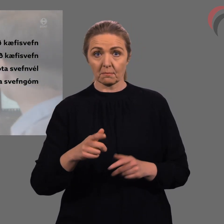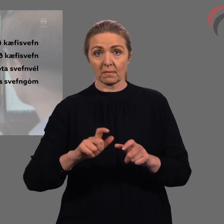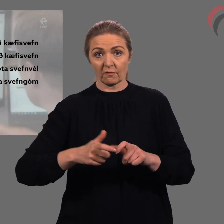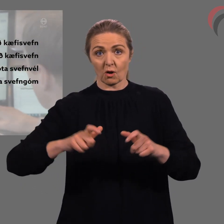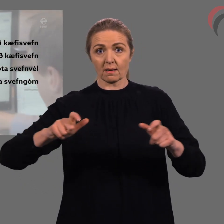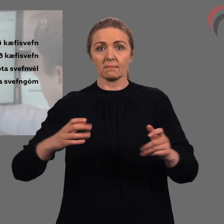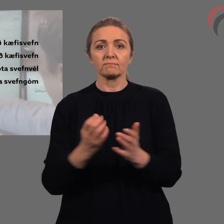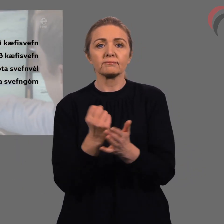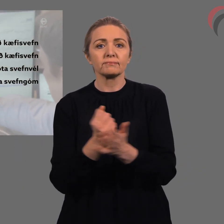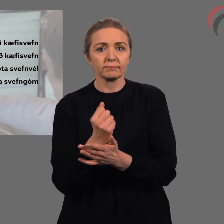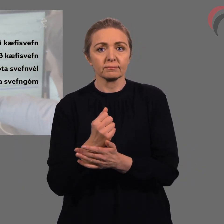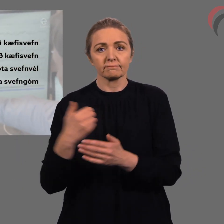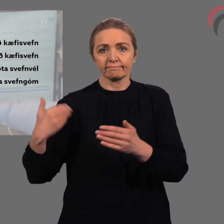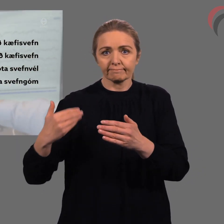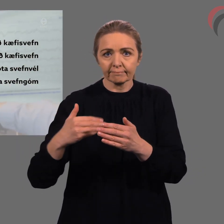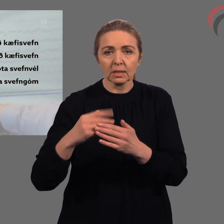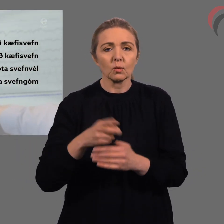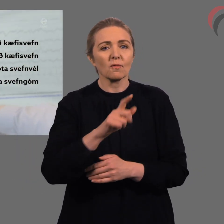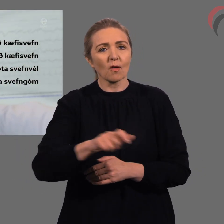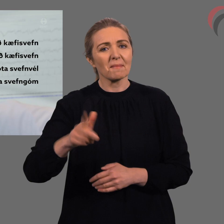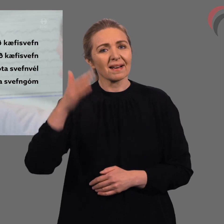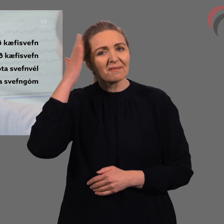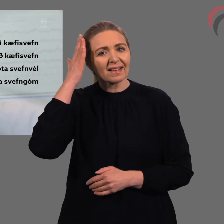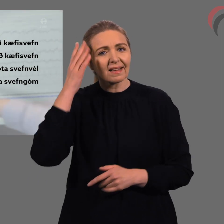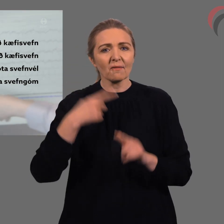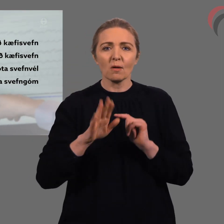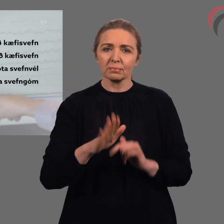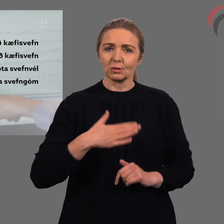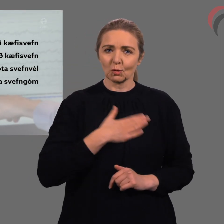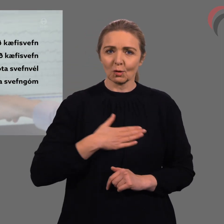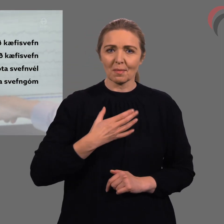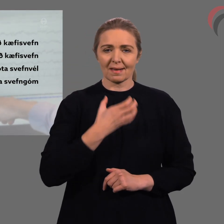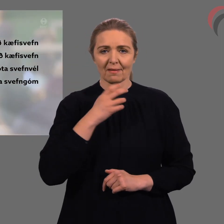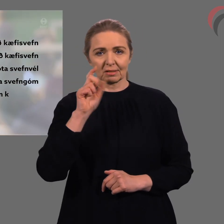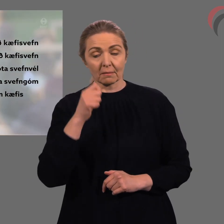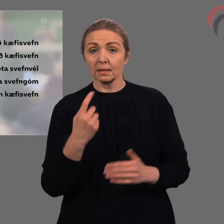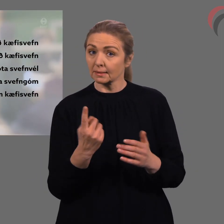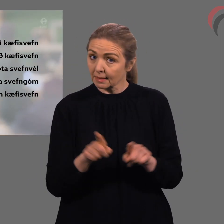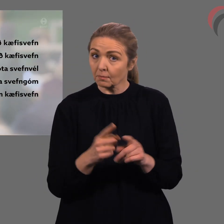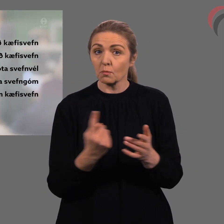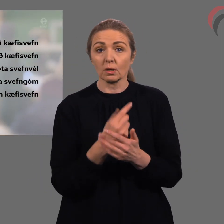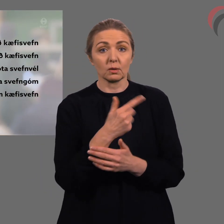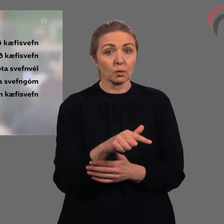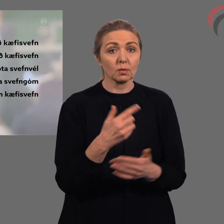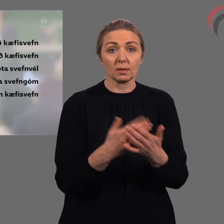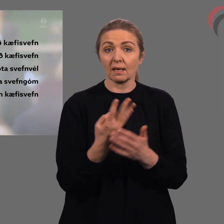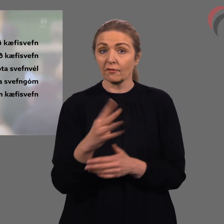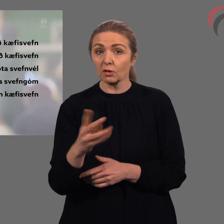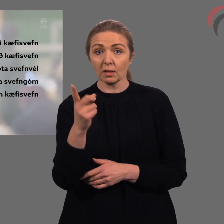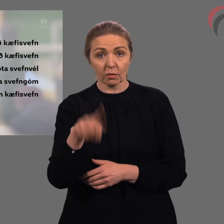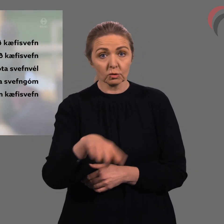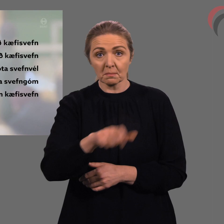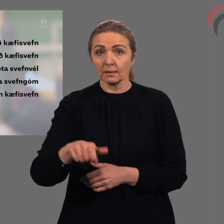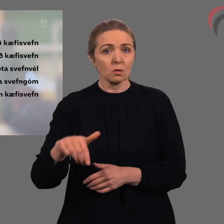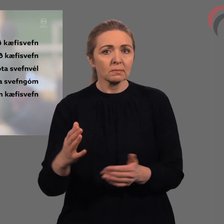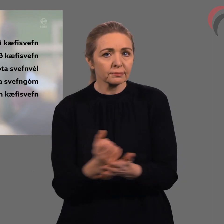orðið á greiningu milli ára með aukinni vitund sjúkdóminn, talið að 20 til 40.000 séu enn með